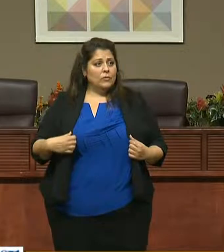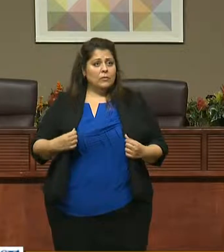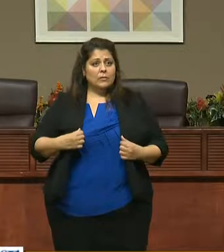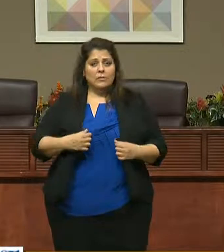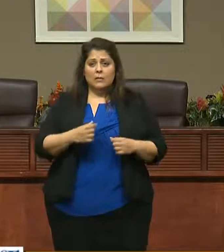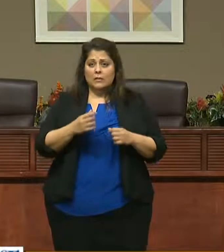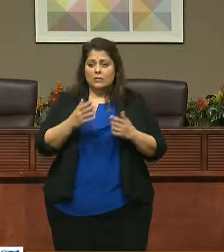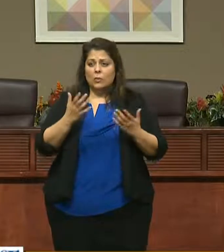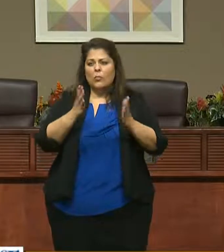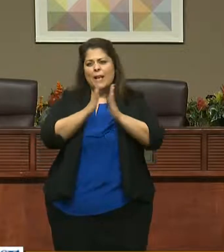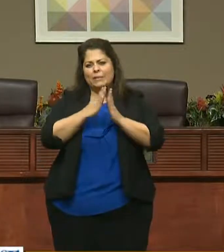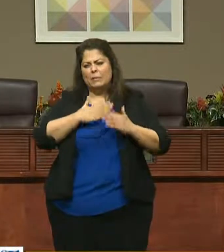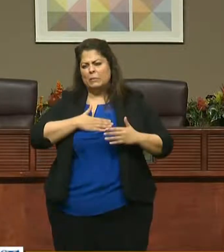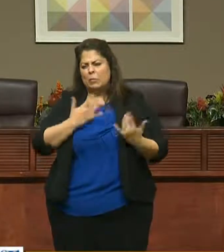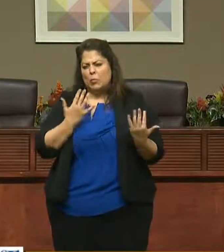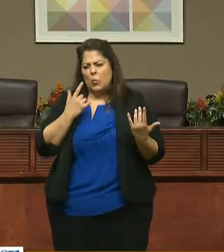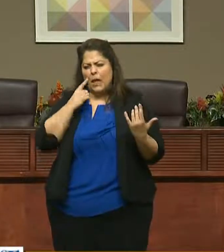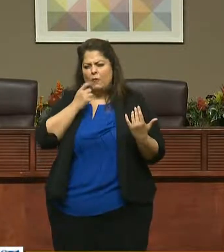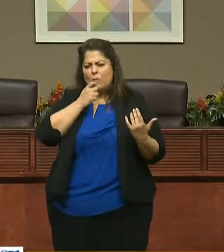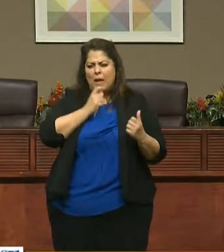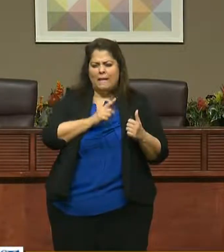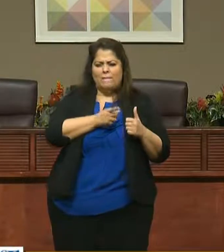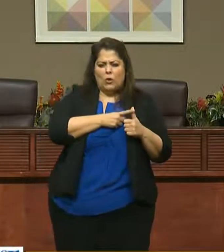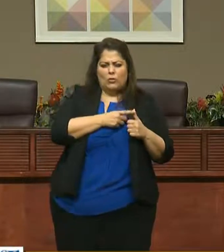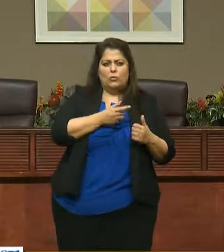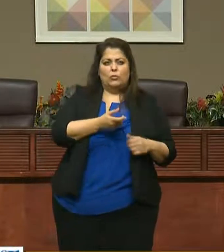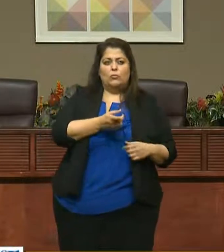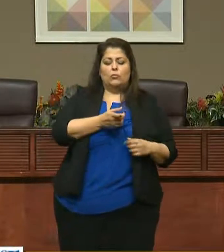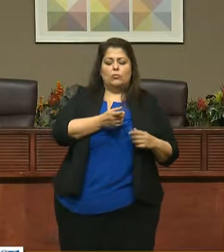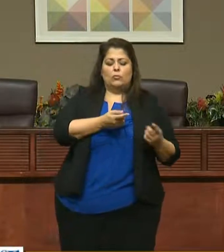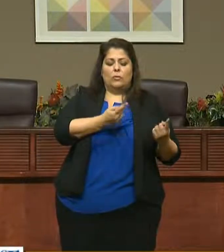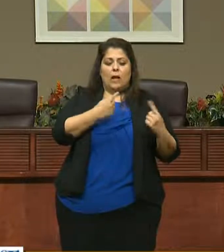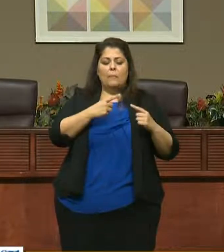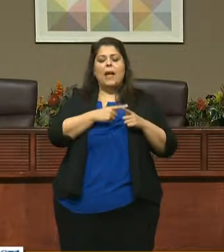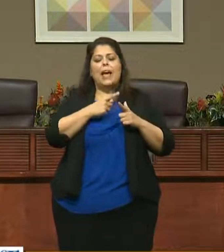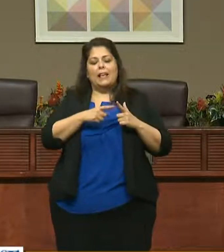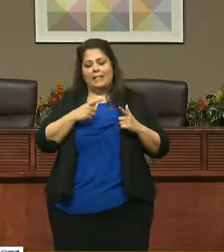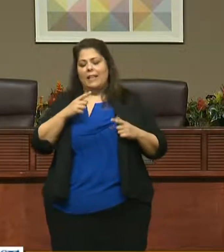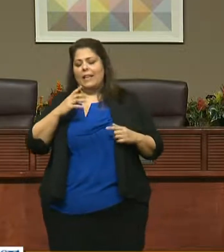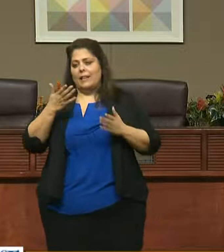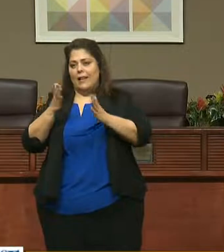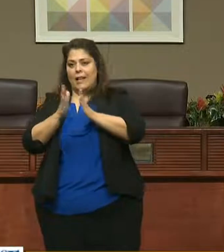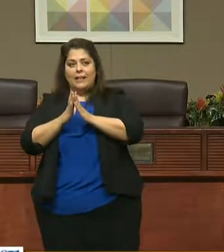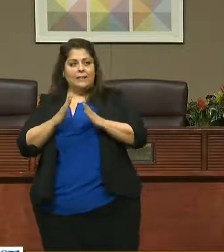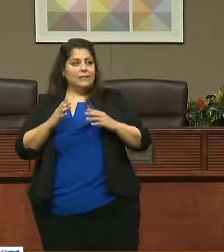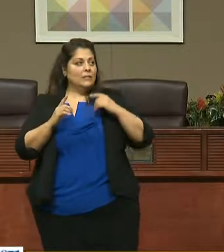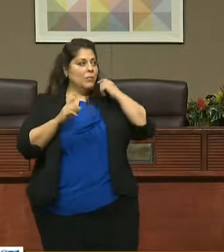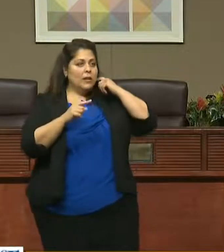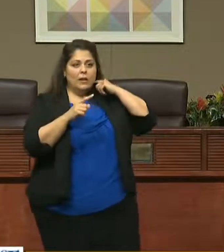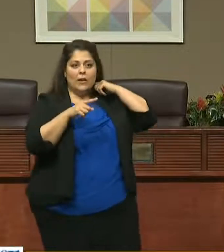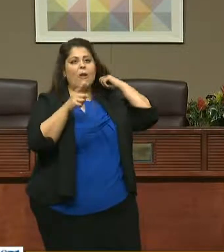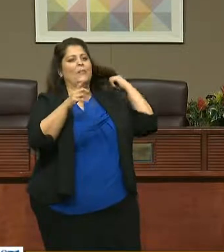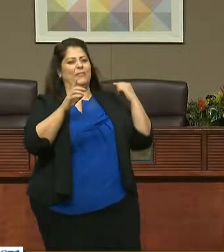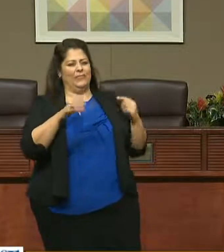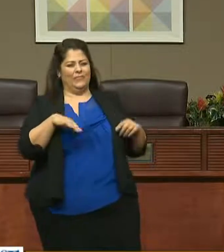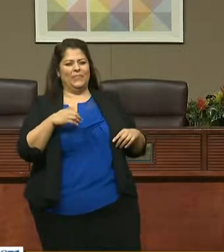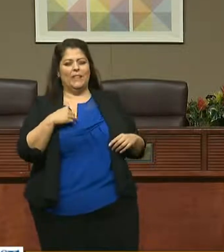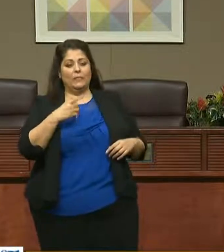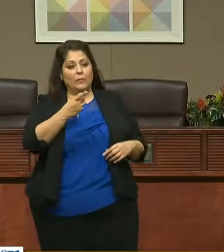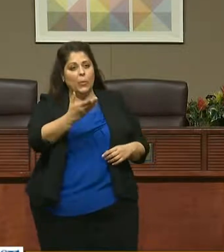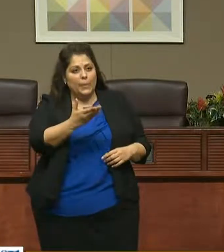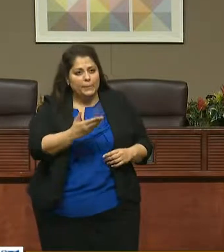ask that you wait on the mic before you ask your question. And so, not sure, there it is. Okay, there's a